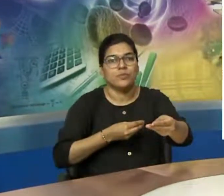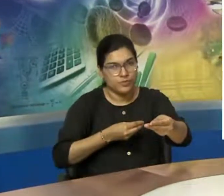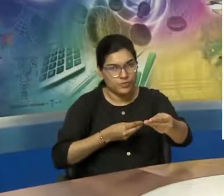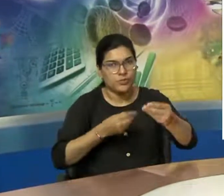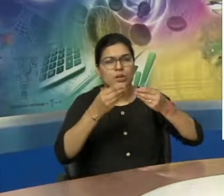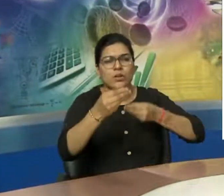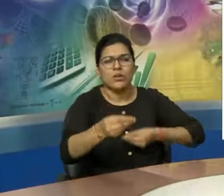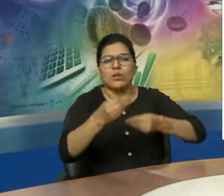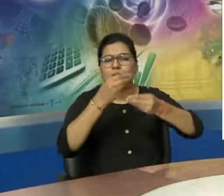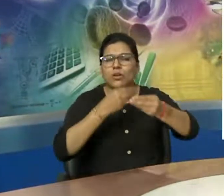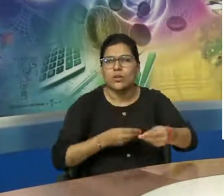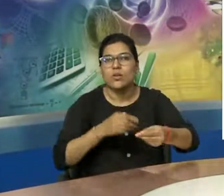Interact.